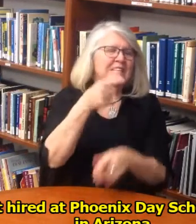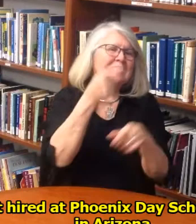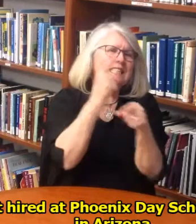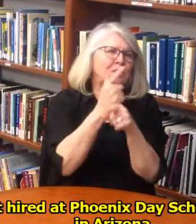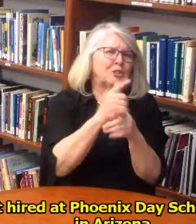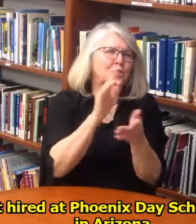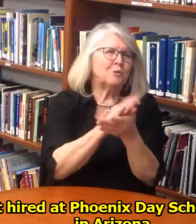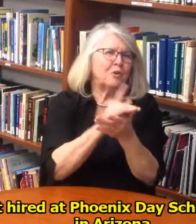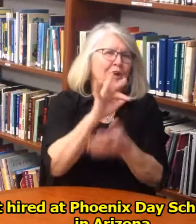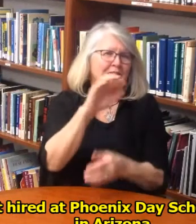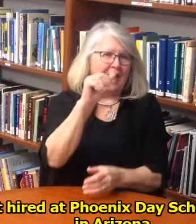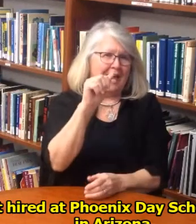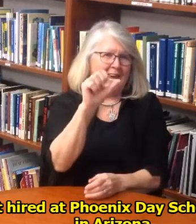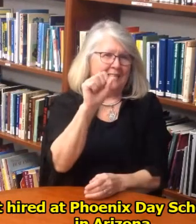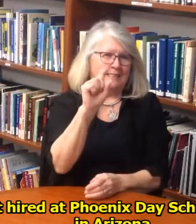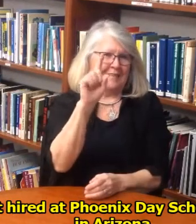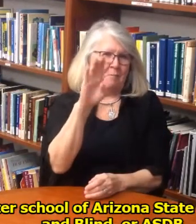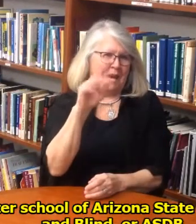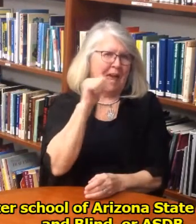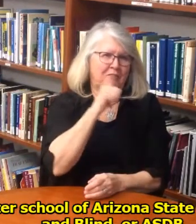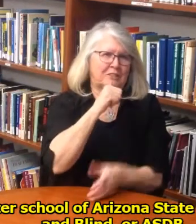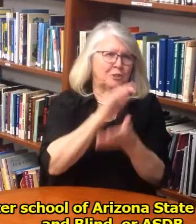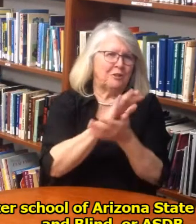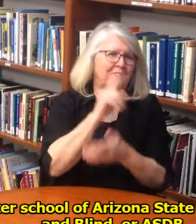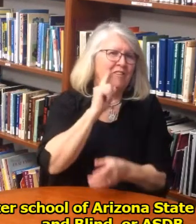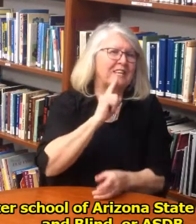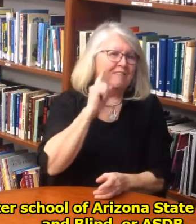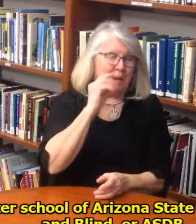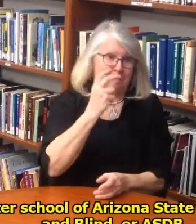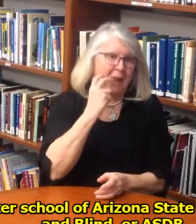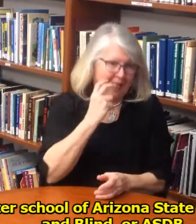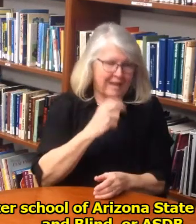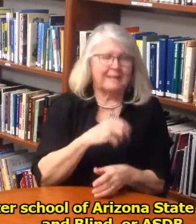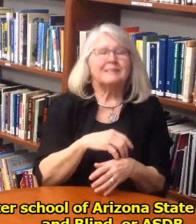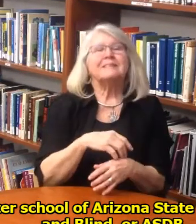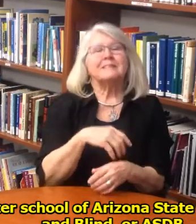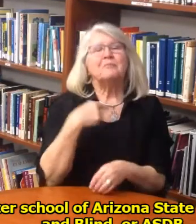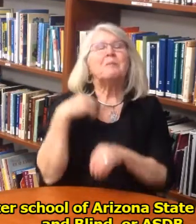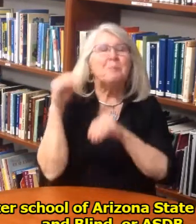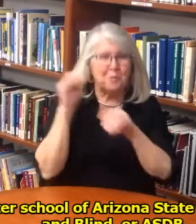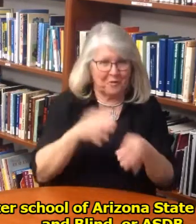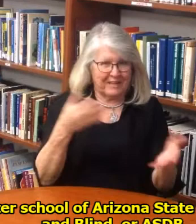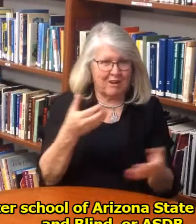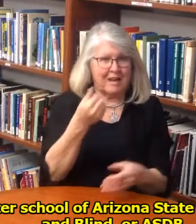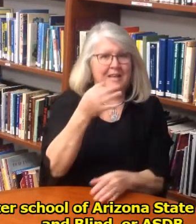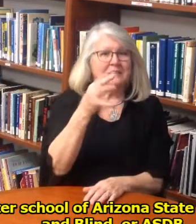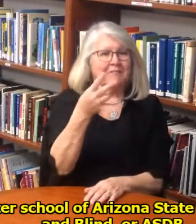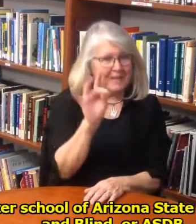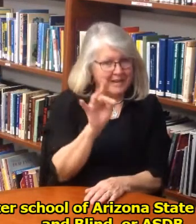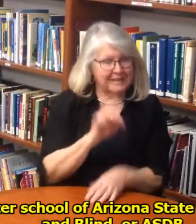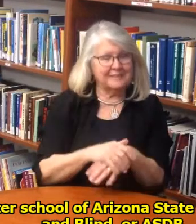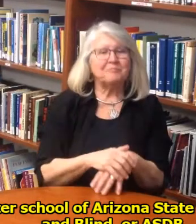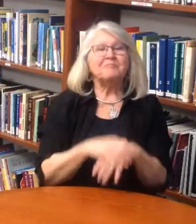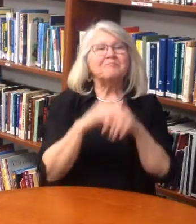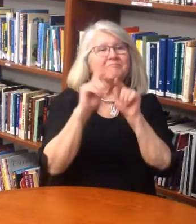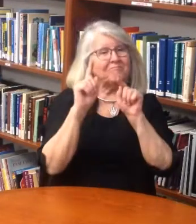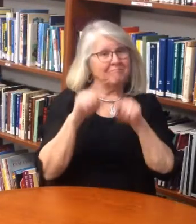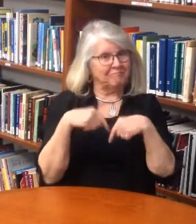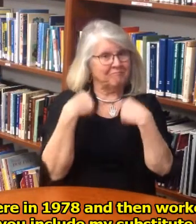School for the Deaf here in Arizona, which is the sister school of Arizona State Schools for the Deaf and Blind, or ASDB. So we